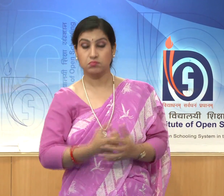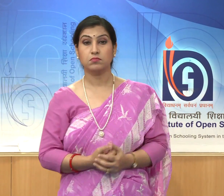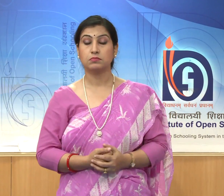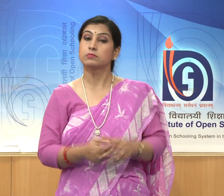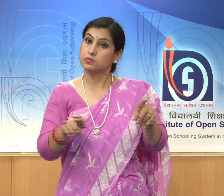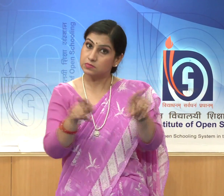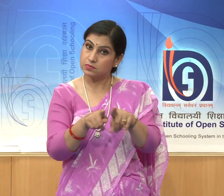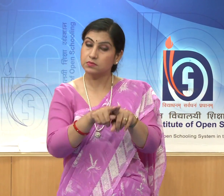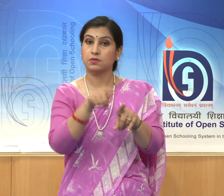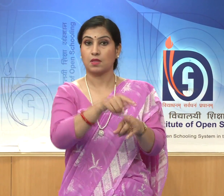are also